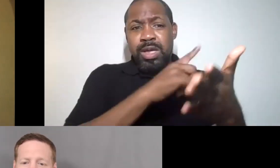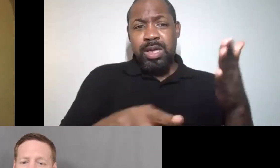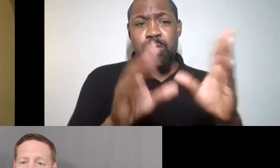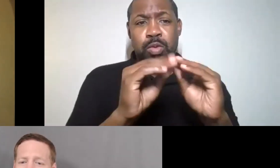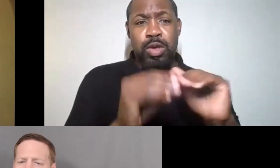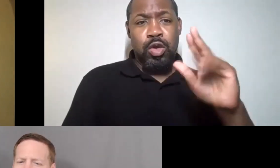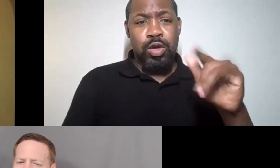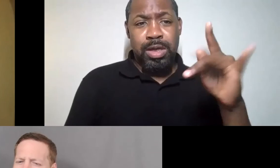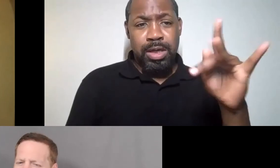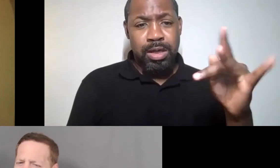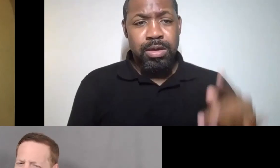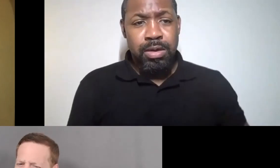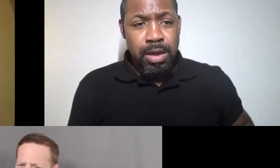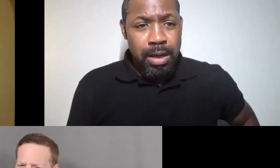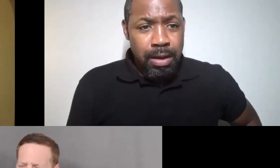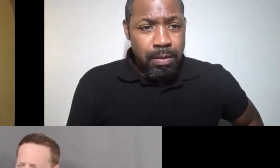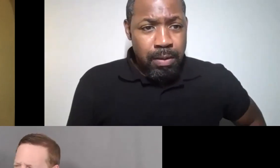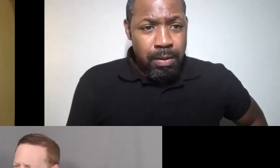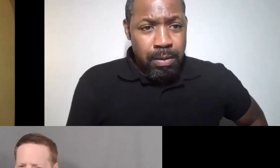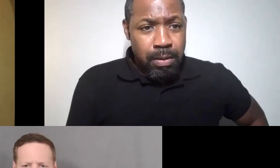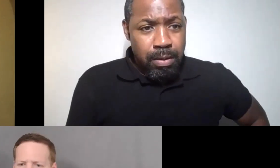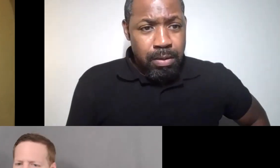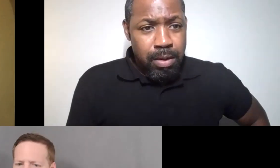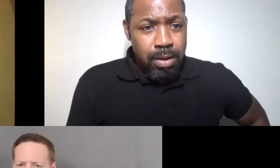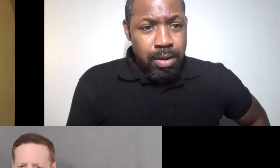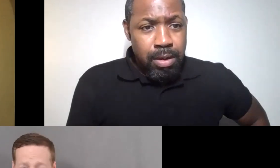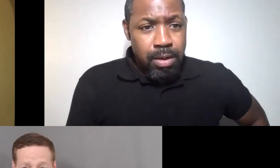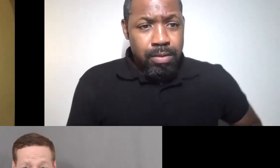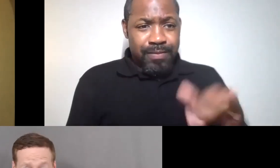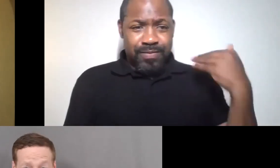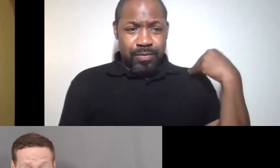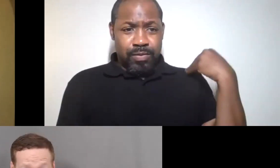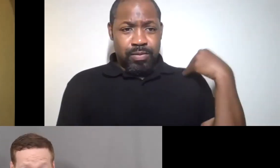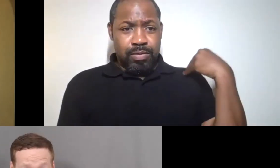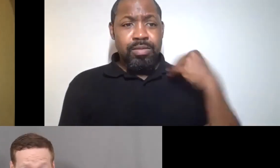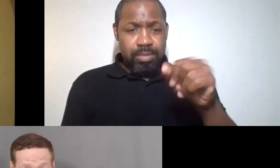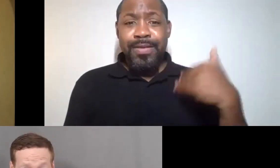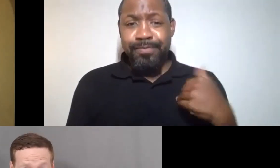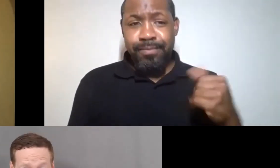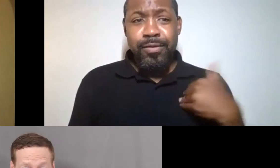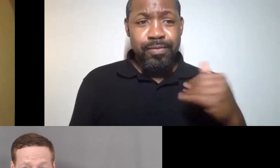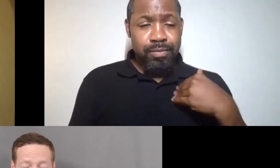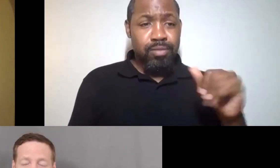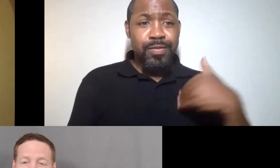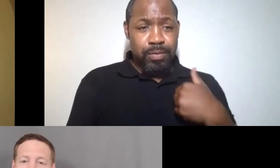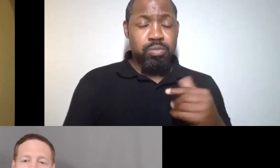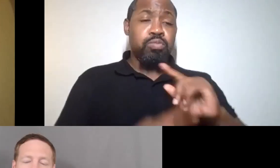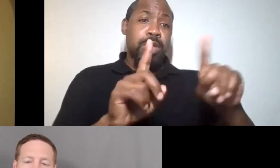are we going to go ahead and cancel the meeting on the 18th as well as the interpreters and the CART reporter? So are we actually having a meeting on the 18th?